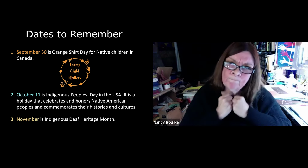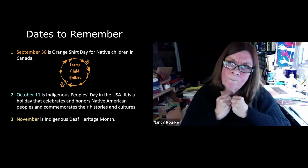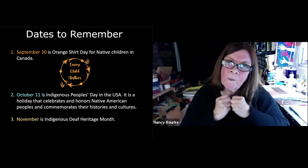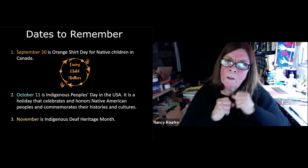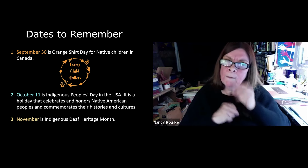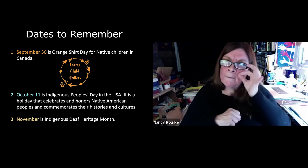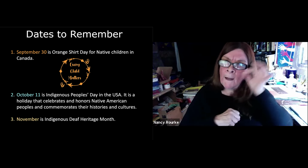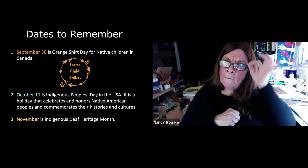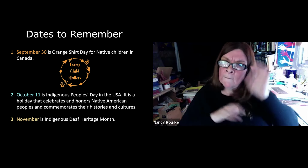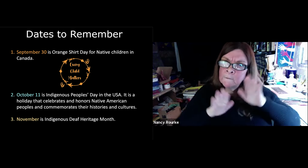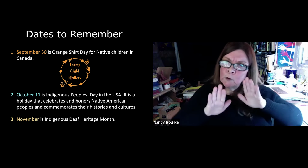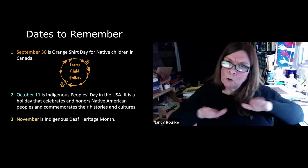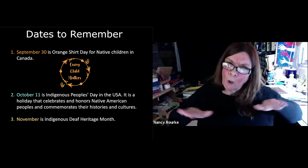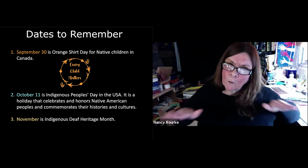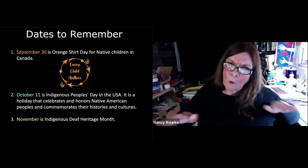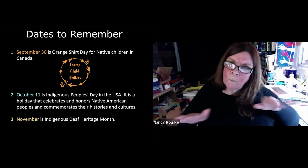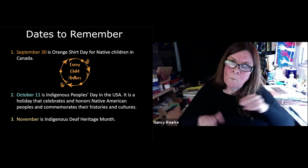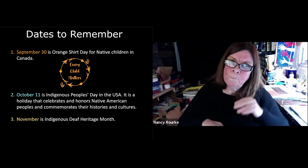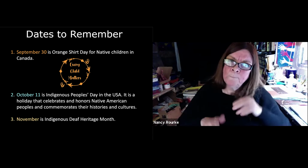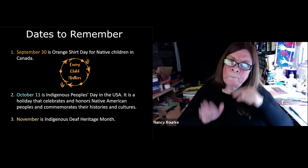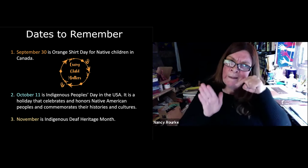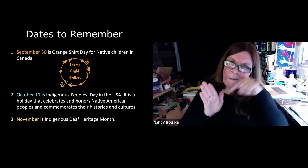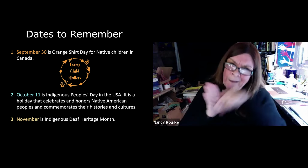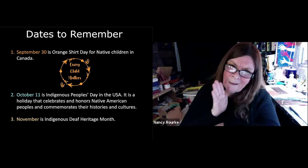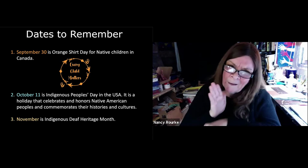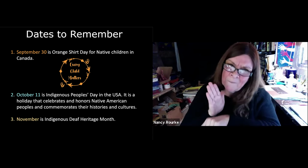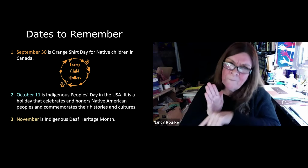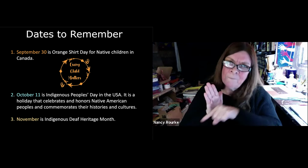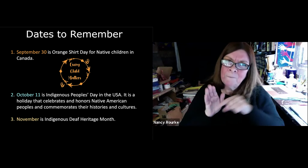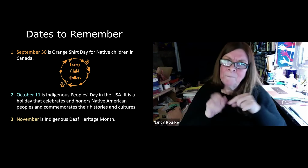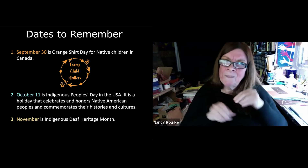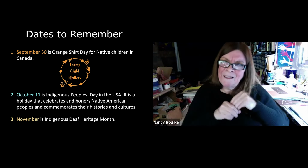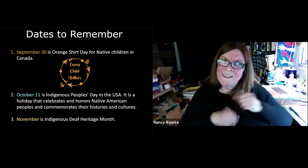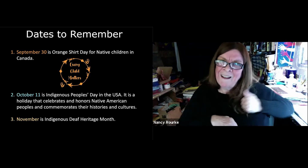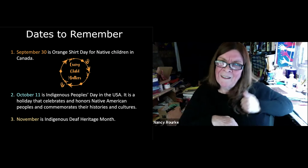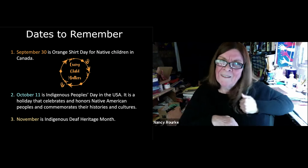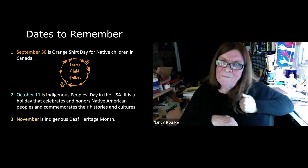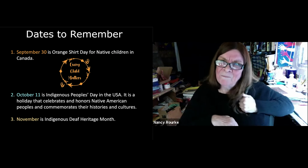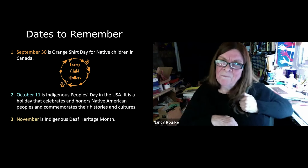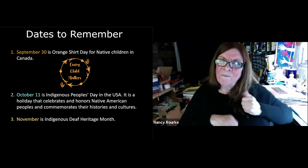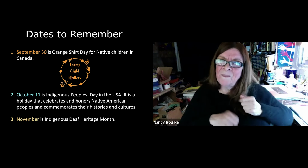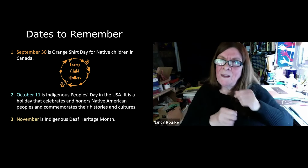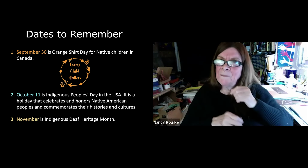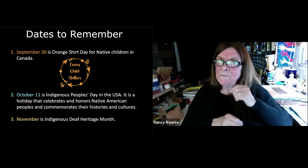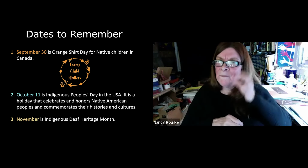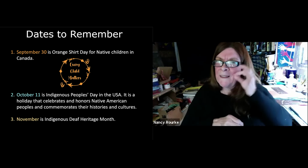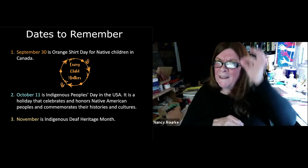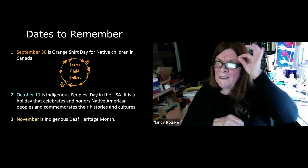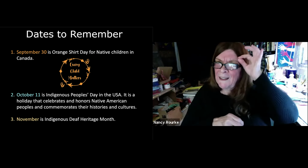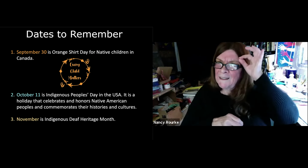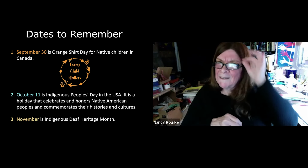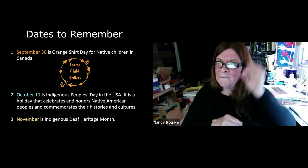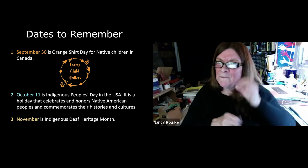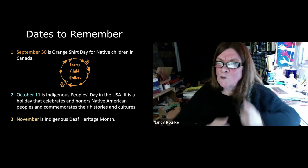to honor the memory of Native children that were killed in Canada.